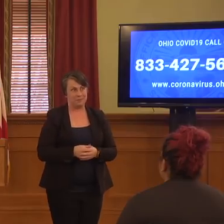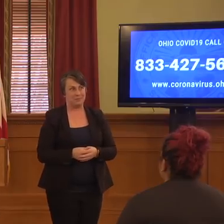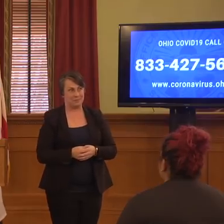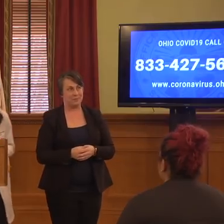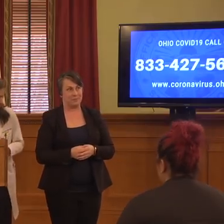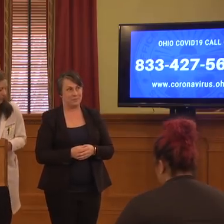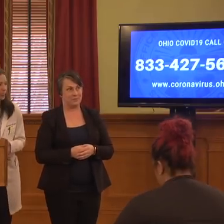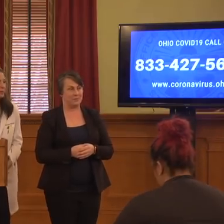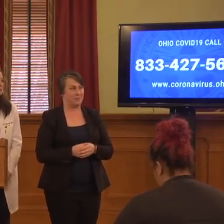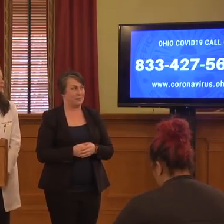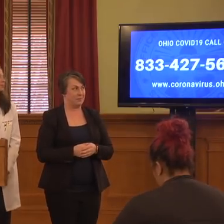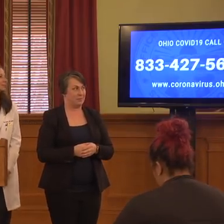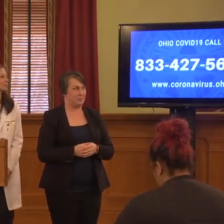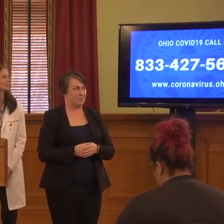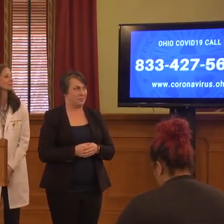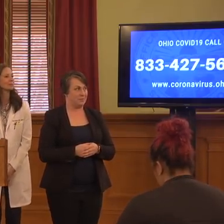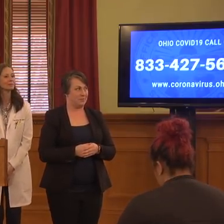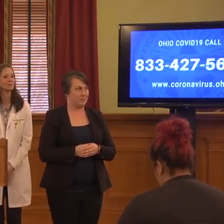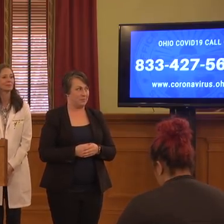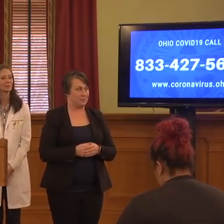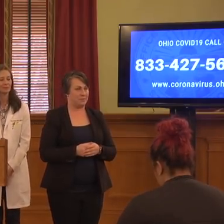accordingly.